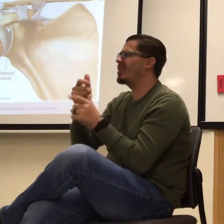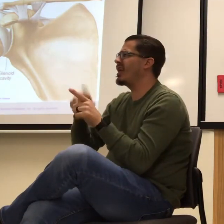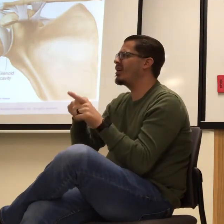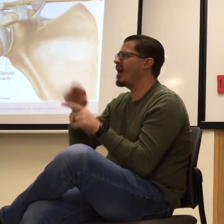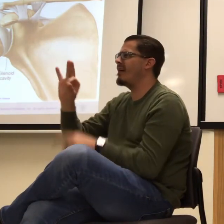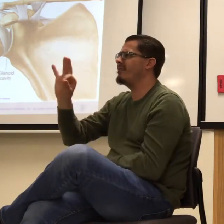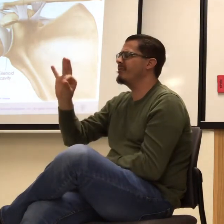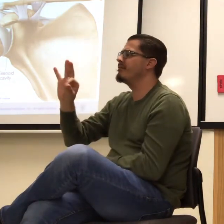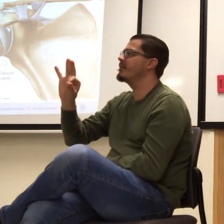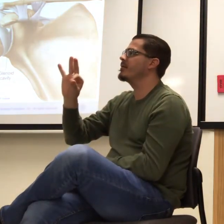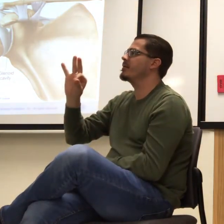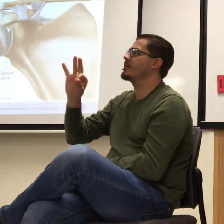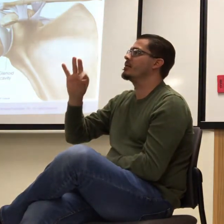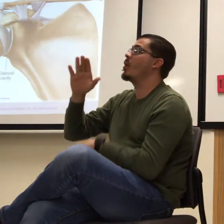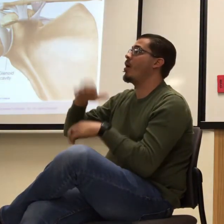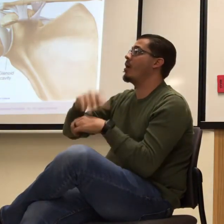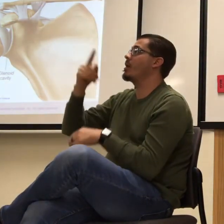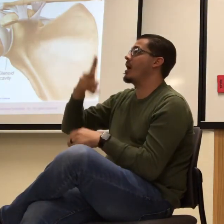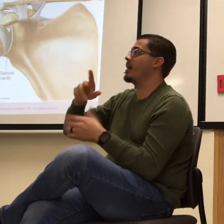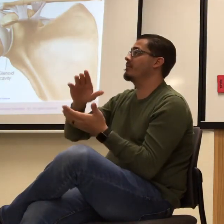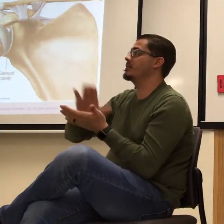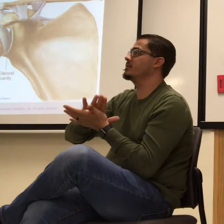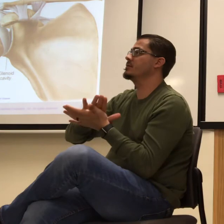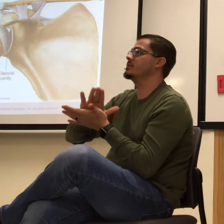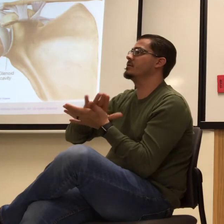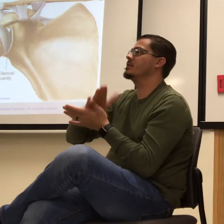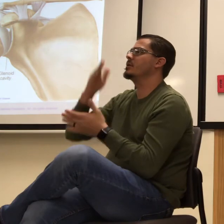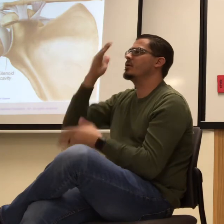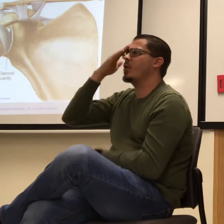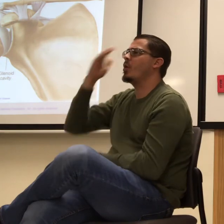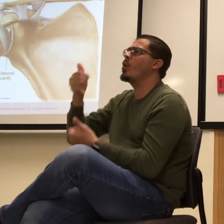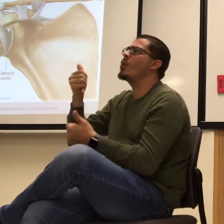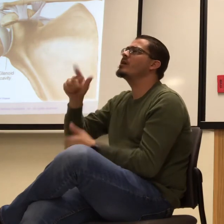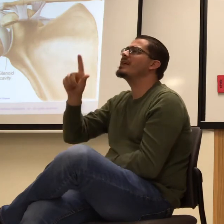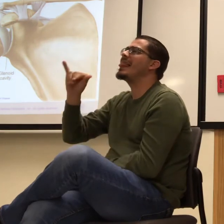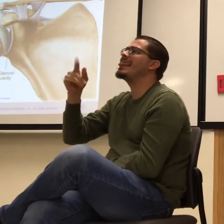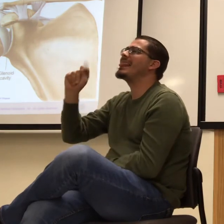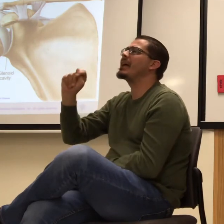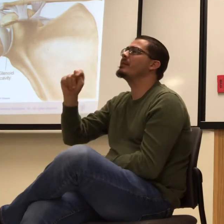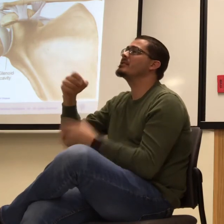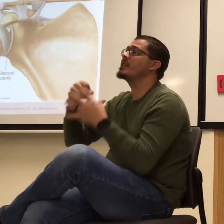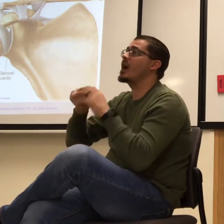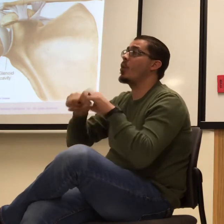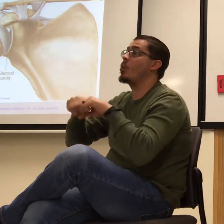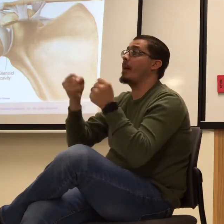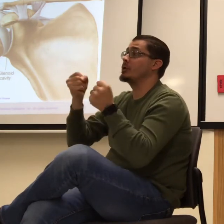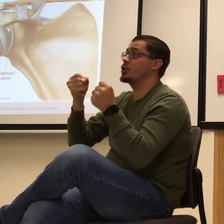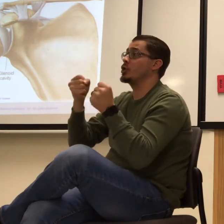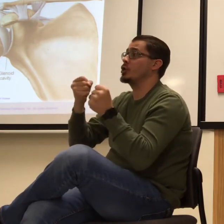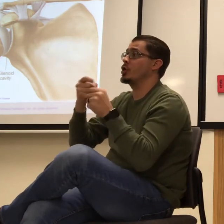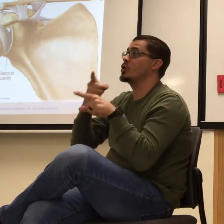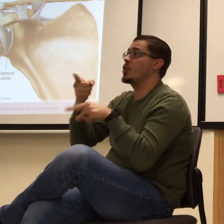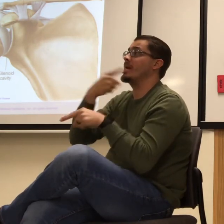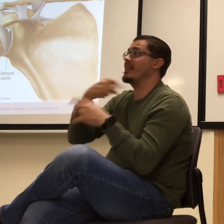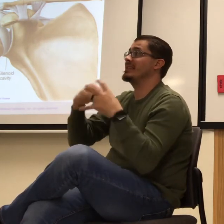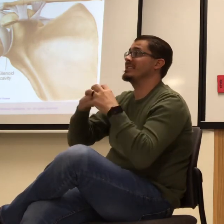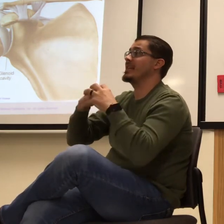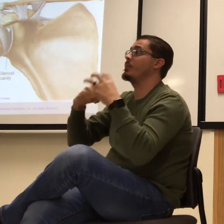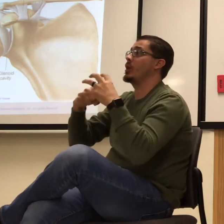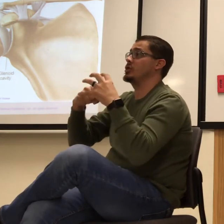F. I want you to note the ligaments that rupture in this separation.